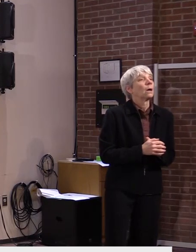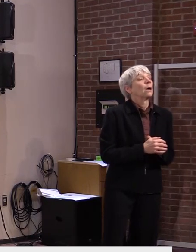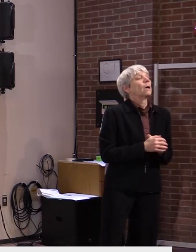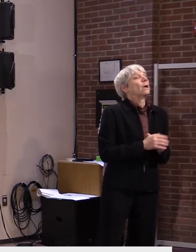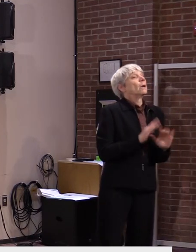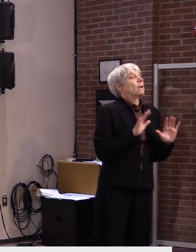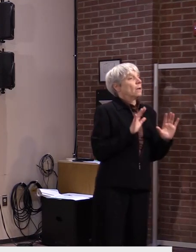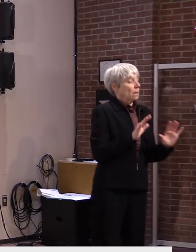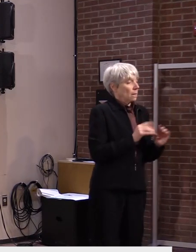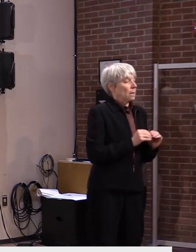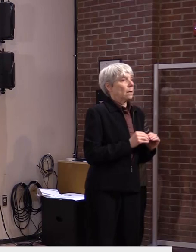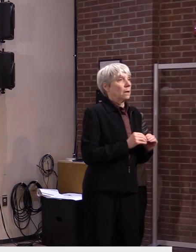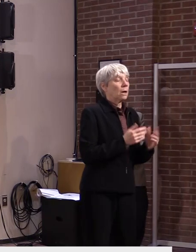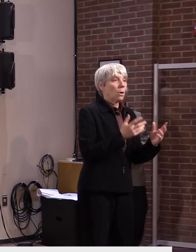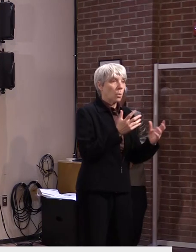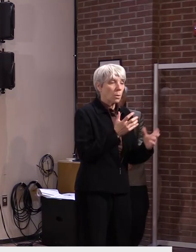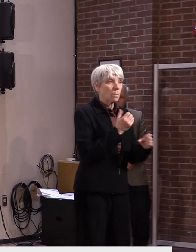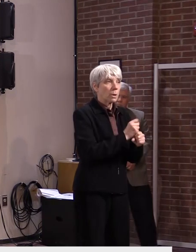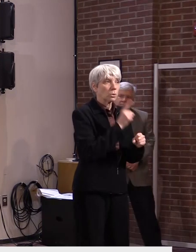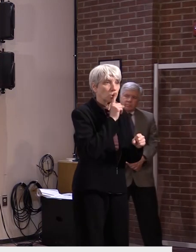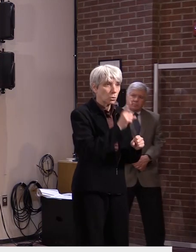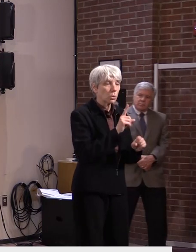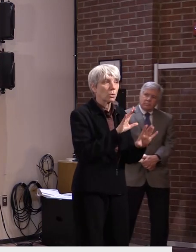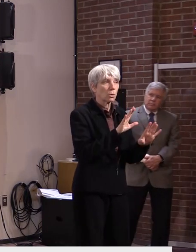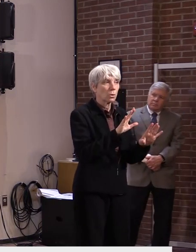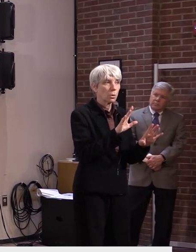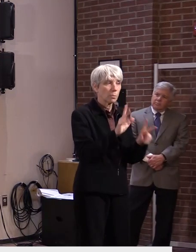said that, I just want to make sure that we're not